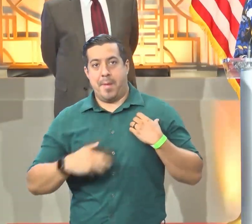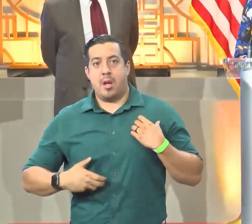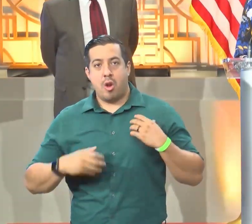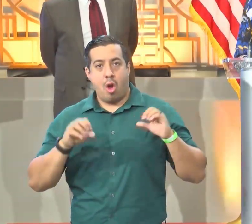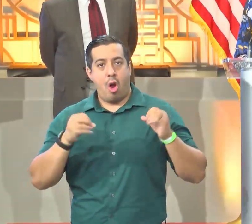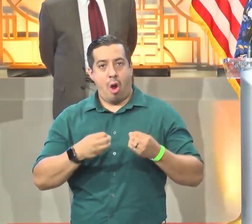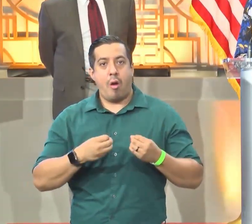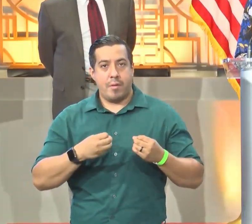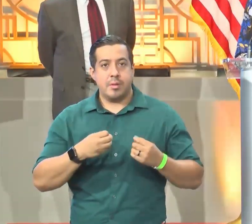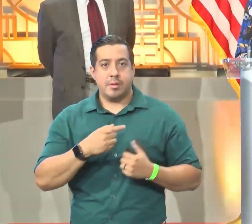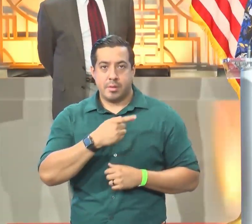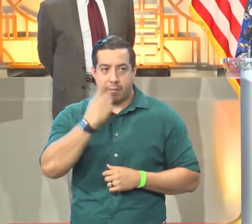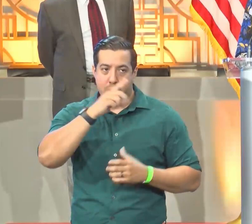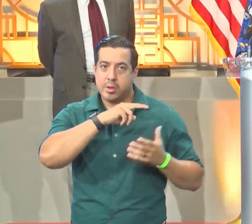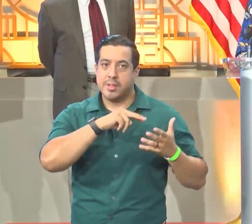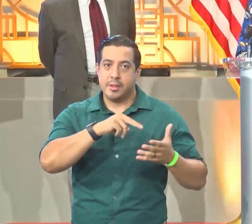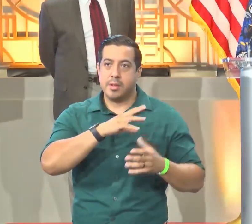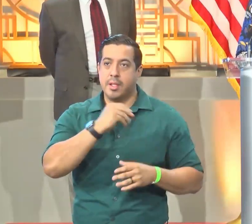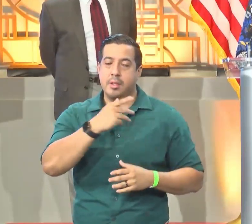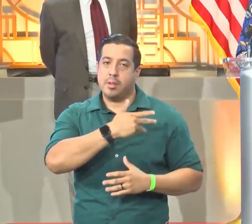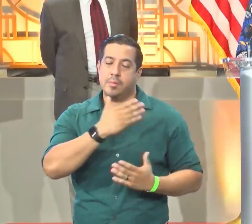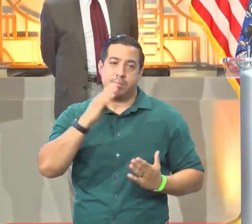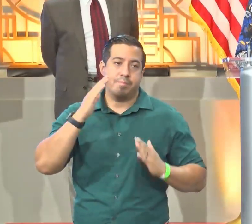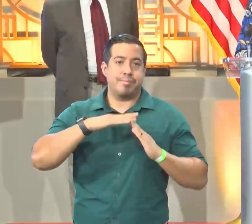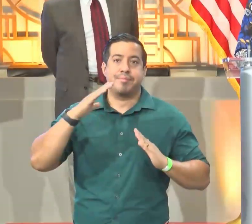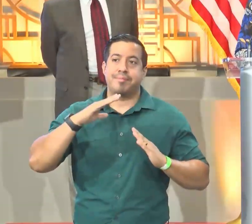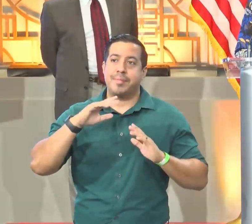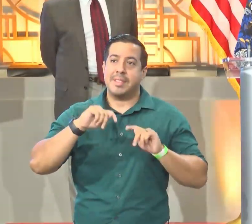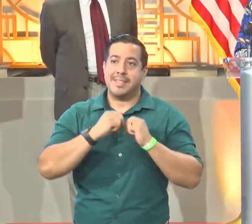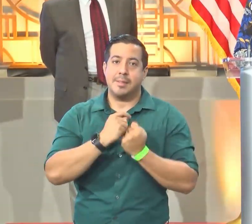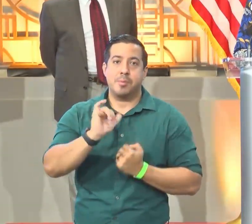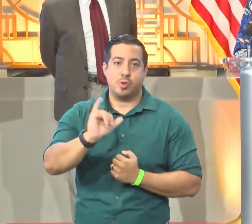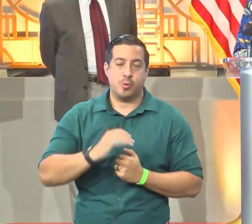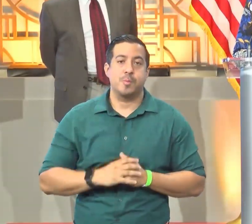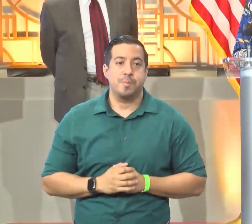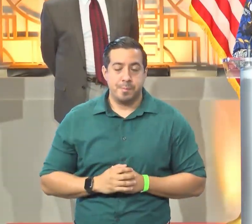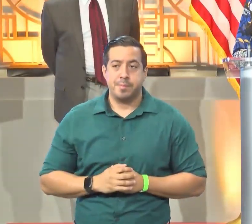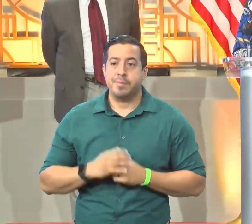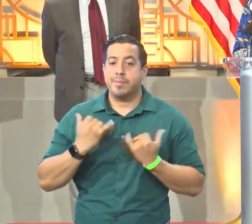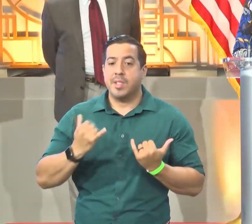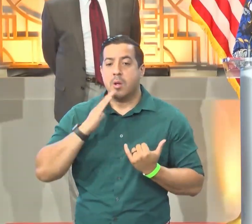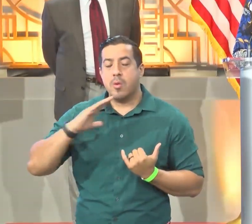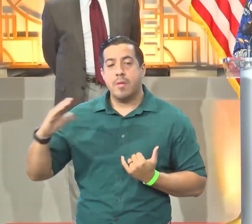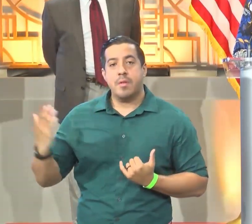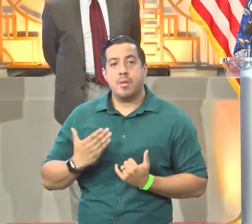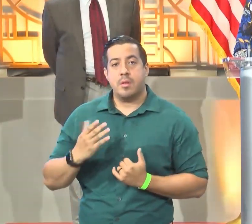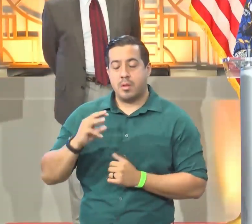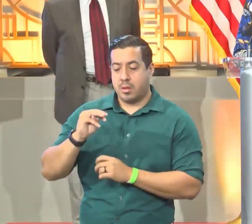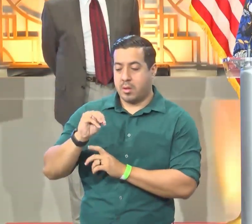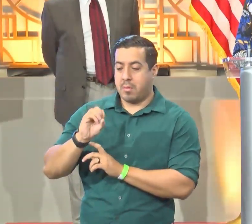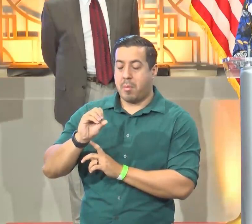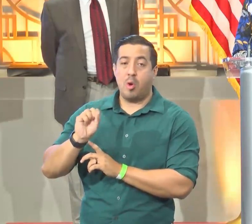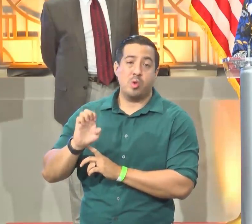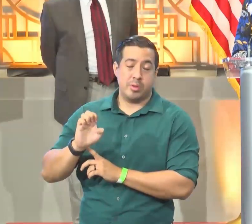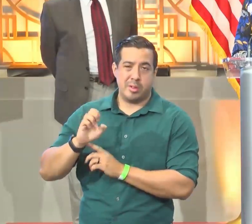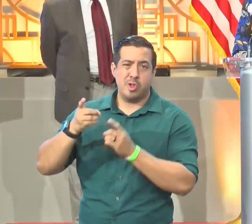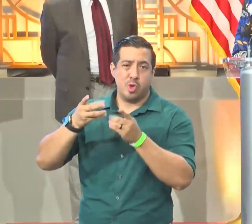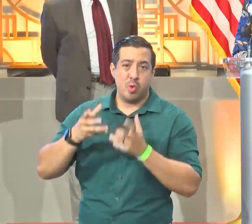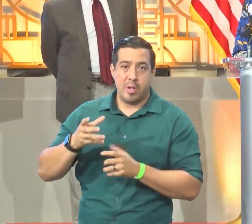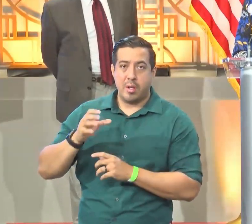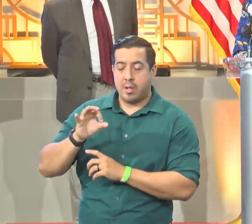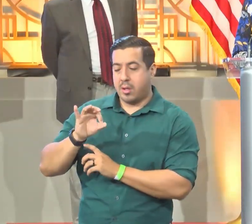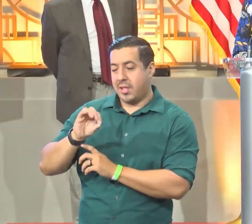Adult Literacy and his outstanding team. I would now like to invite MOL's director,